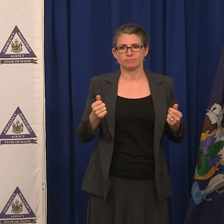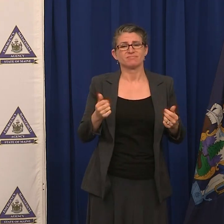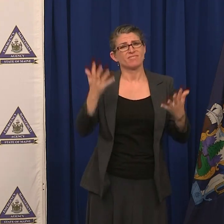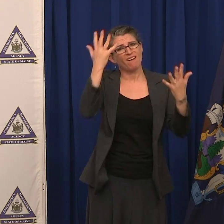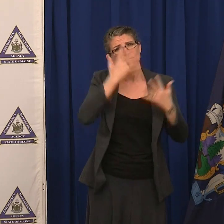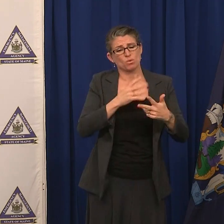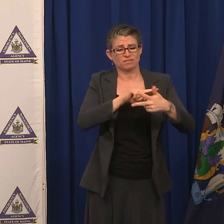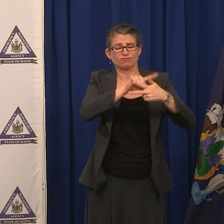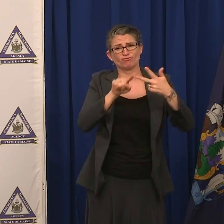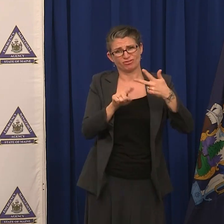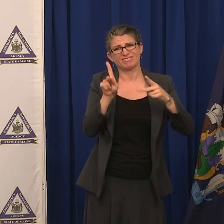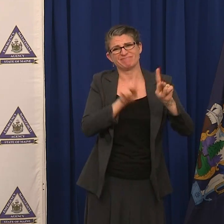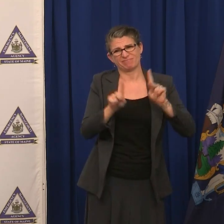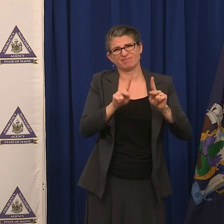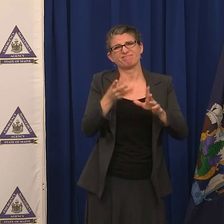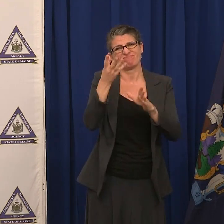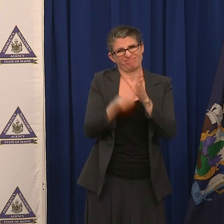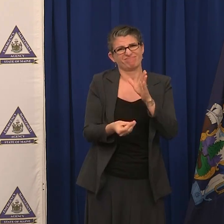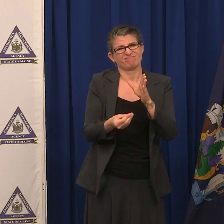days ago.